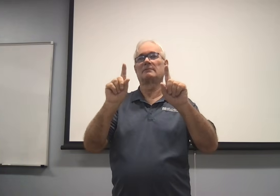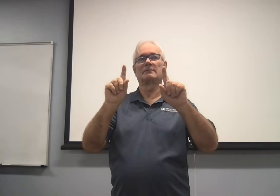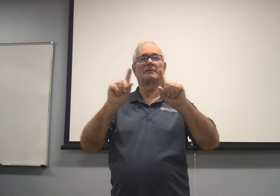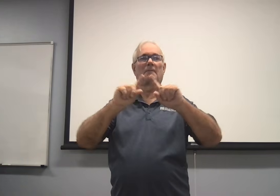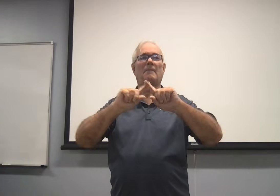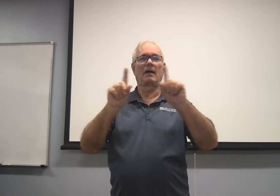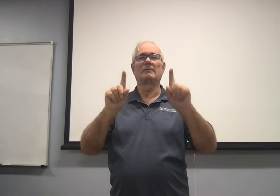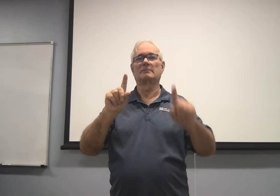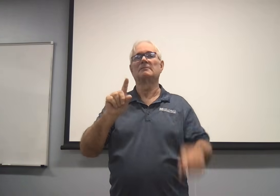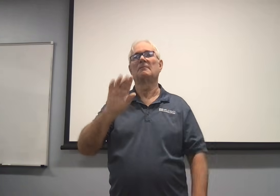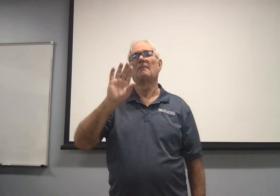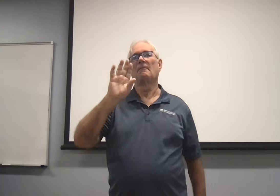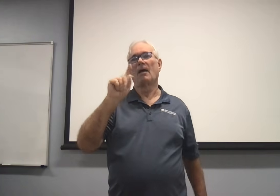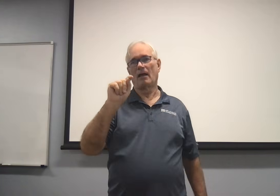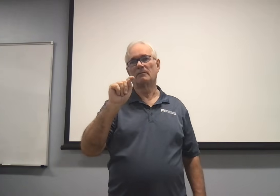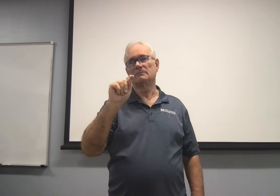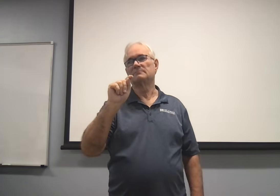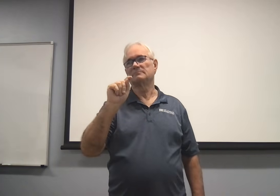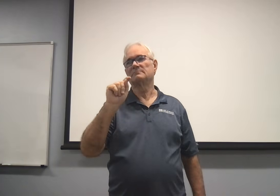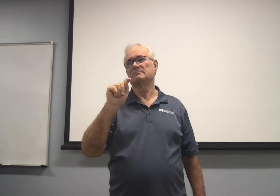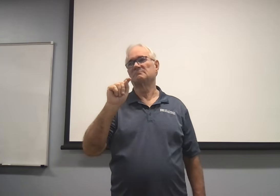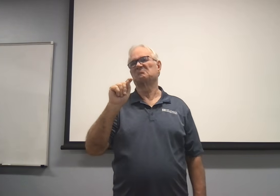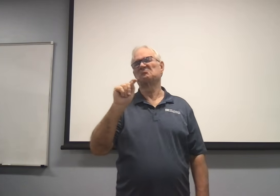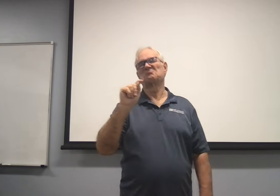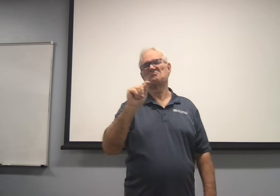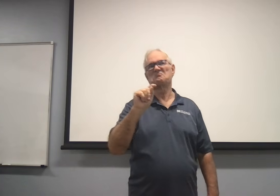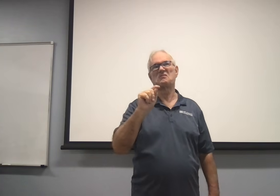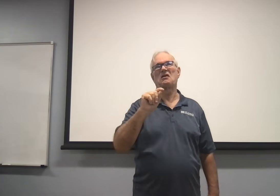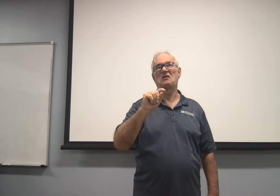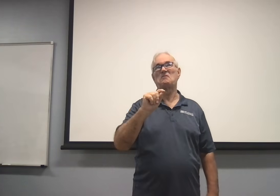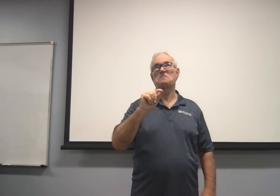You can sign but this way, but you can also do B-U-T, but.